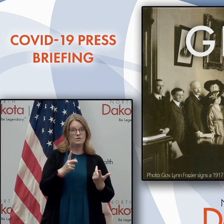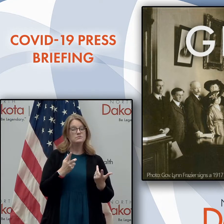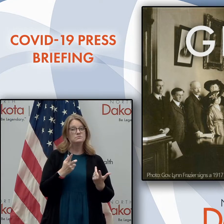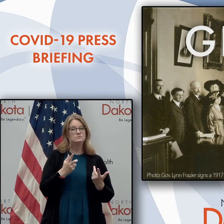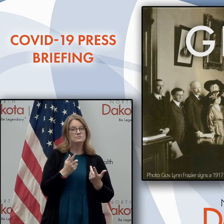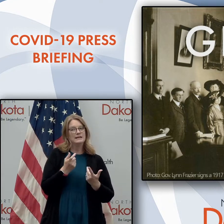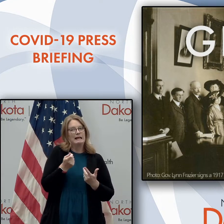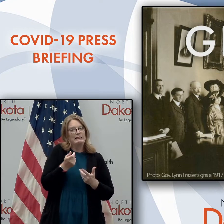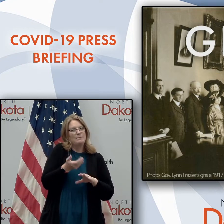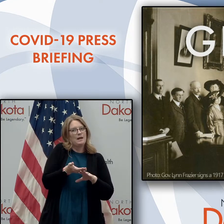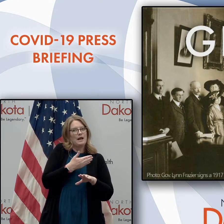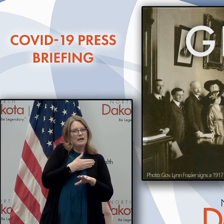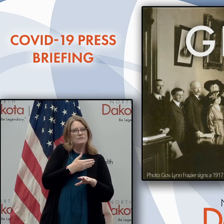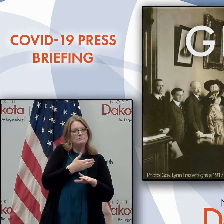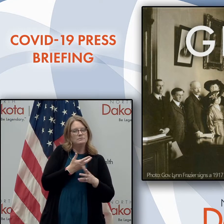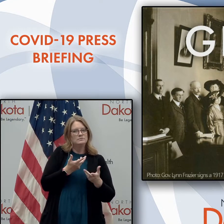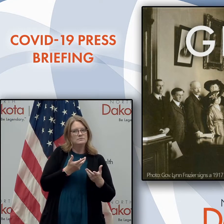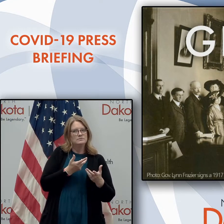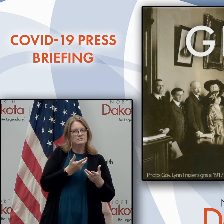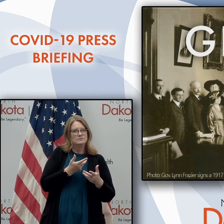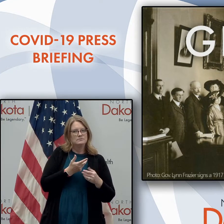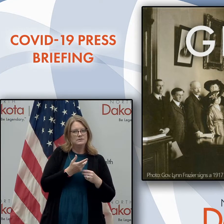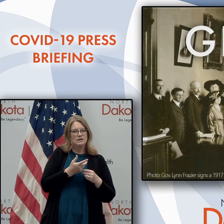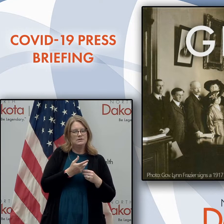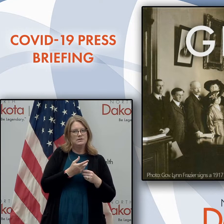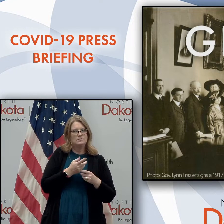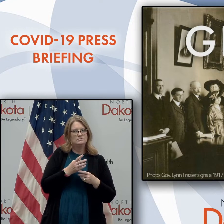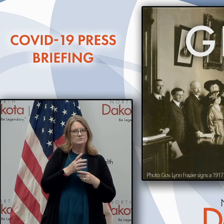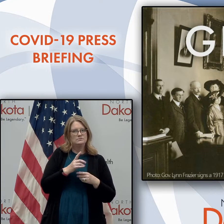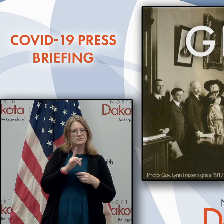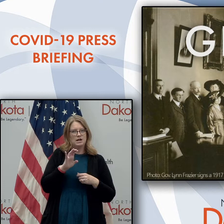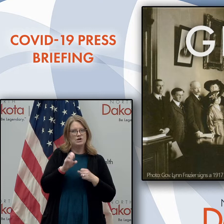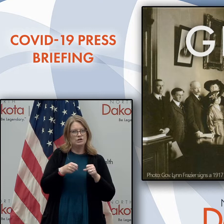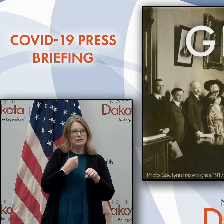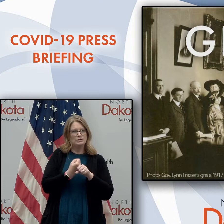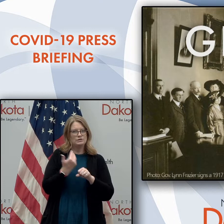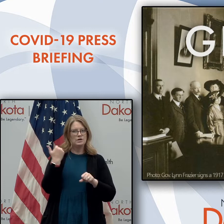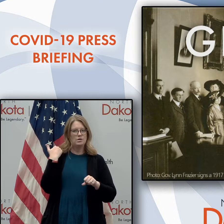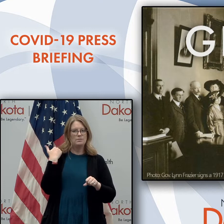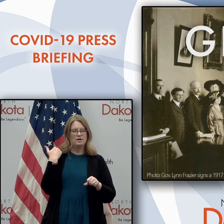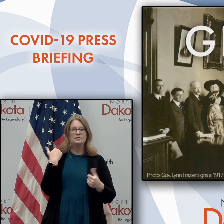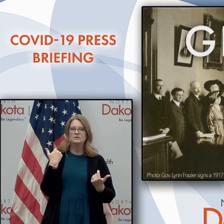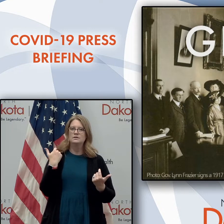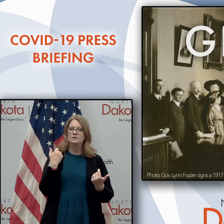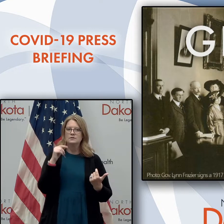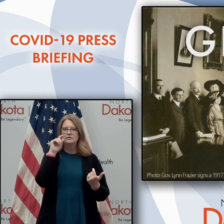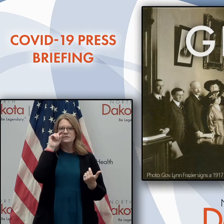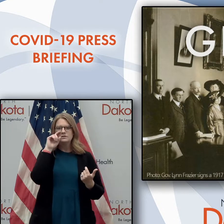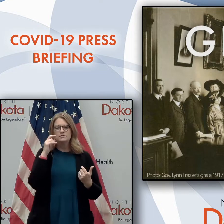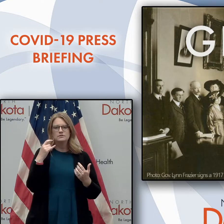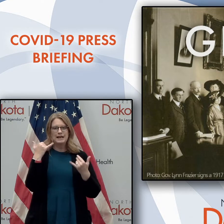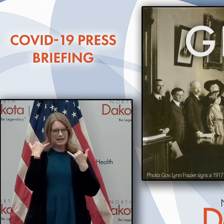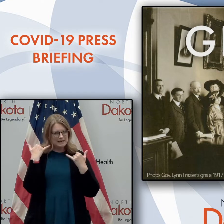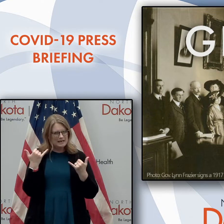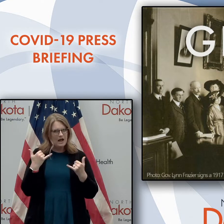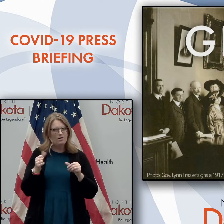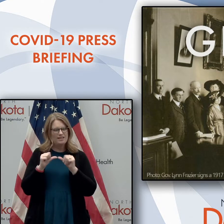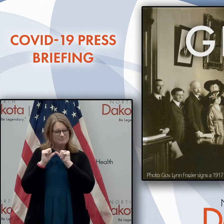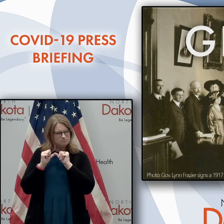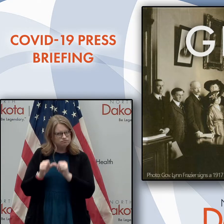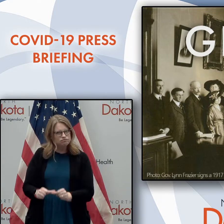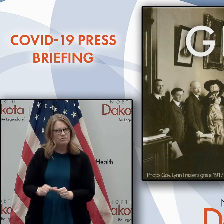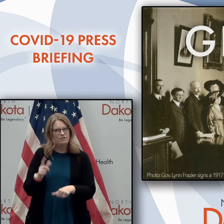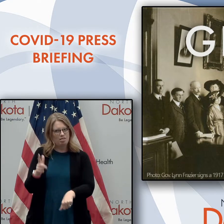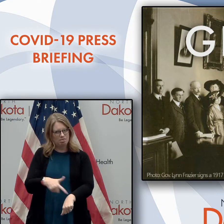slightly ahead at least on some front of that 100 years ago. But again, many people have continued to fight this important battle and make